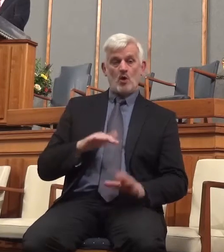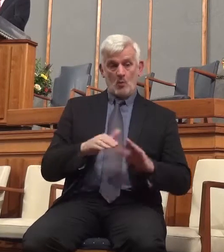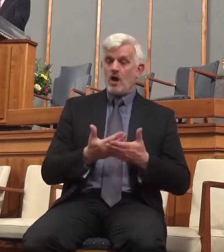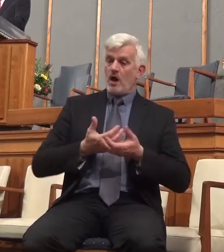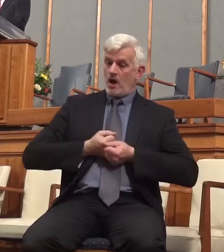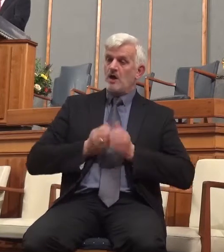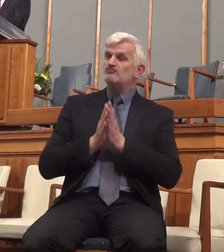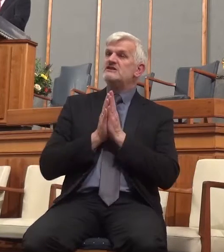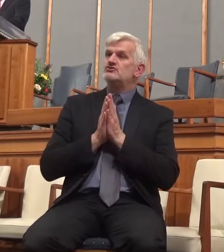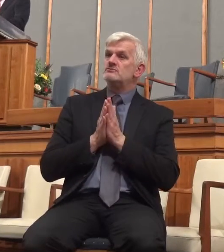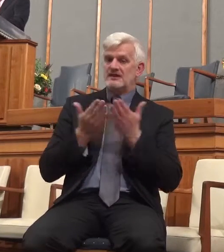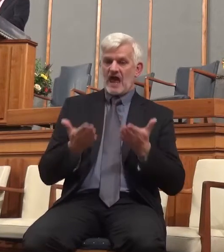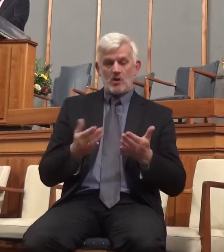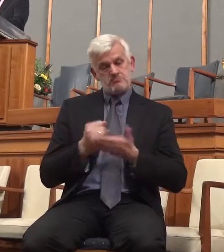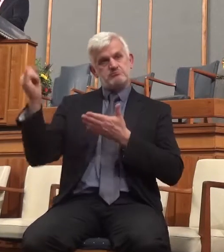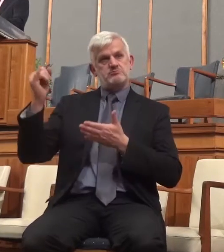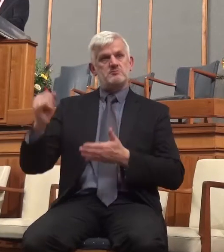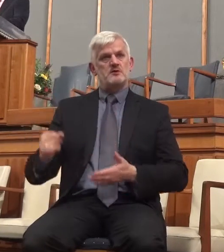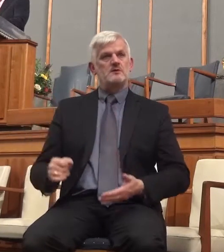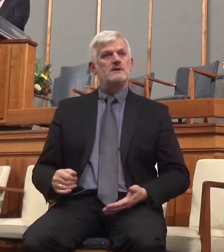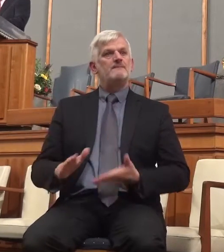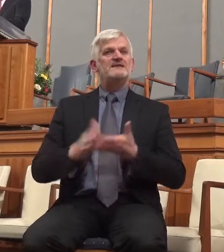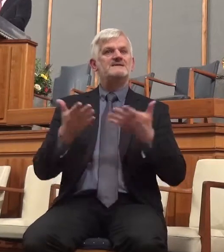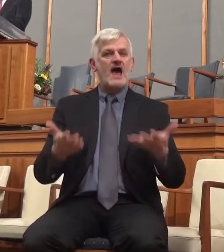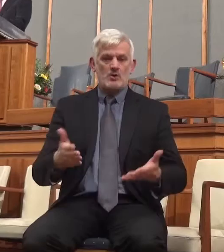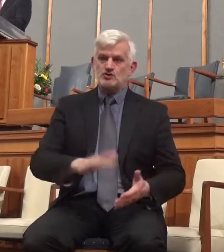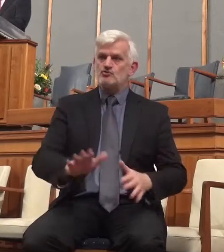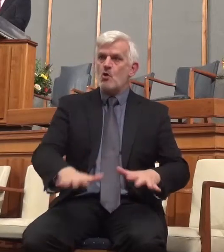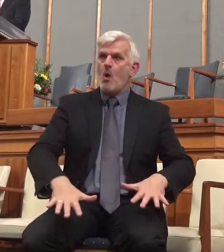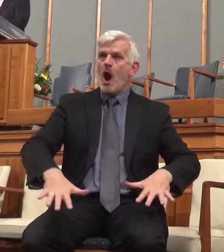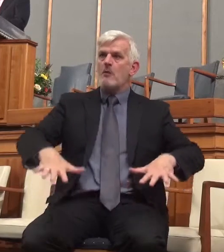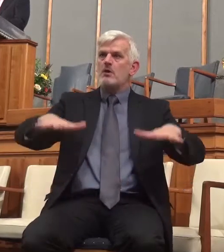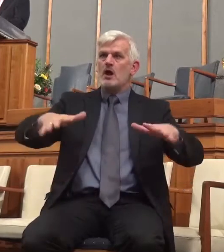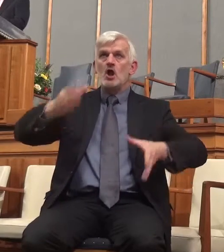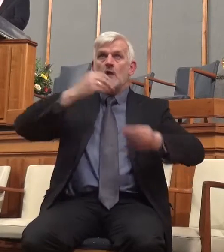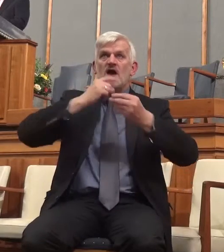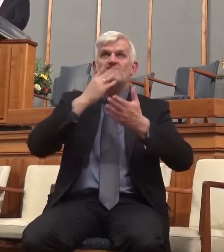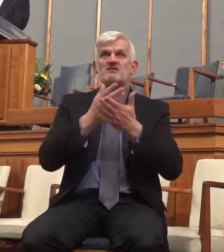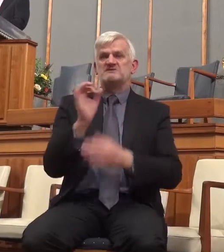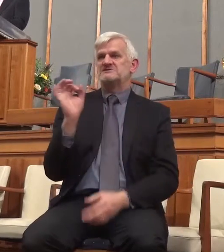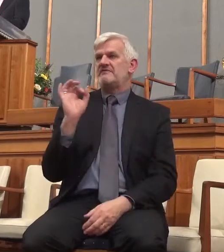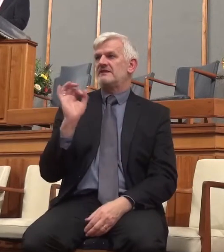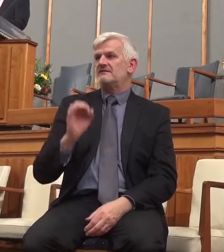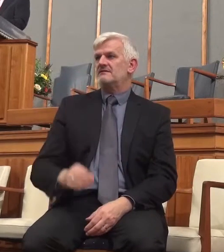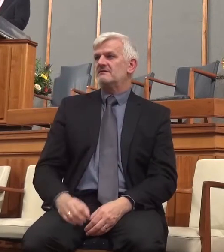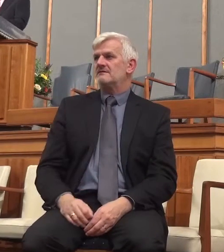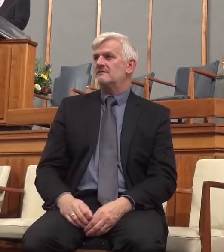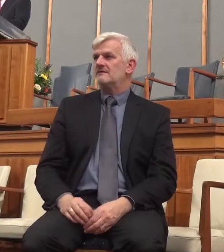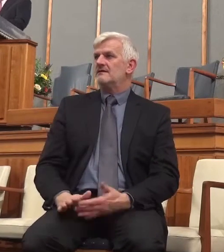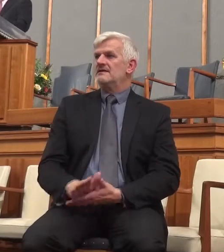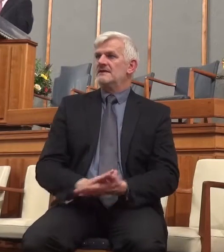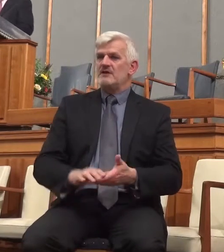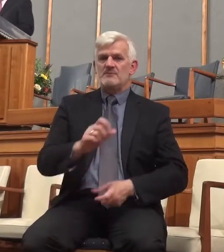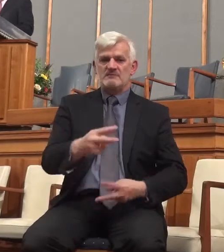very little about faith. And so faith seems almost a peculiar thing to have.